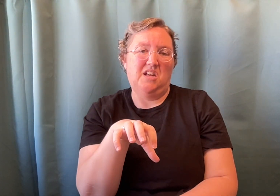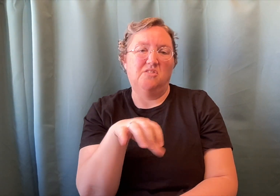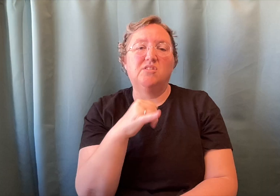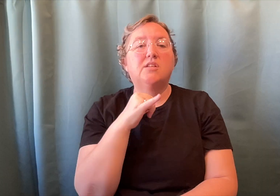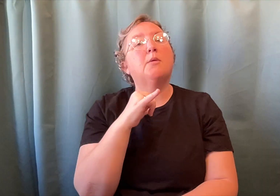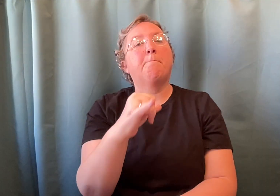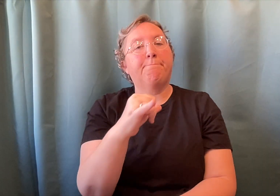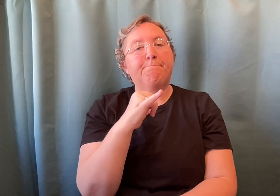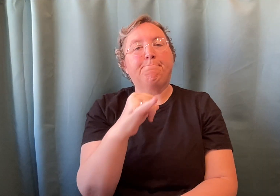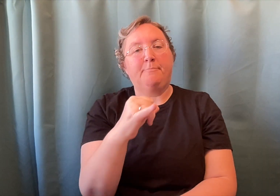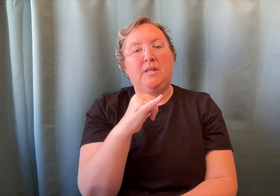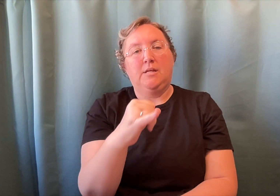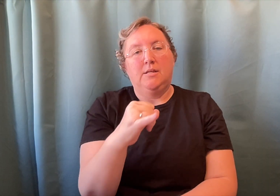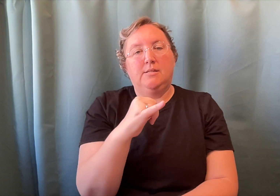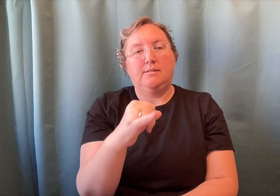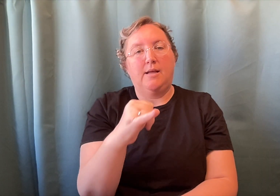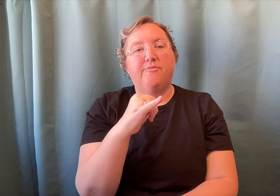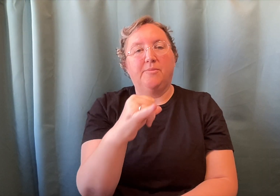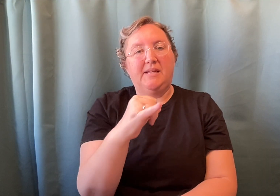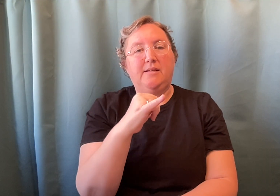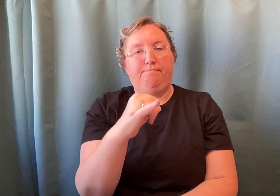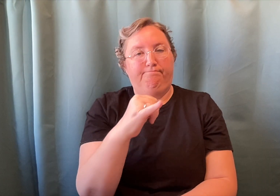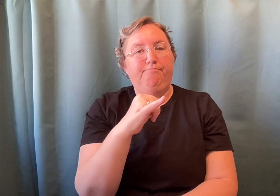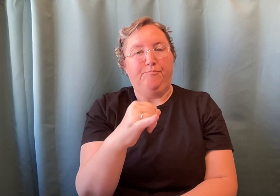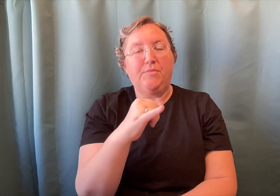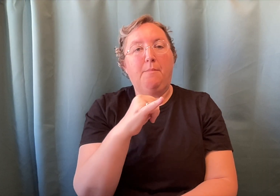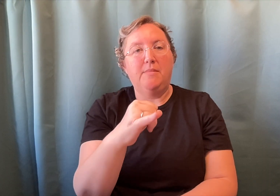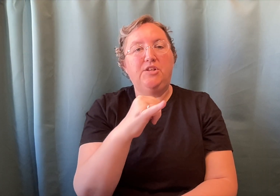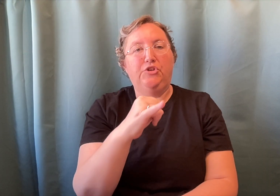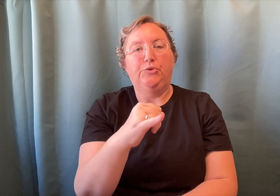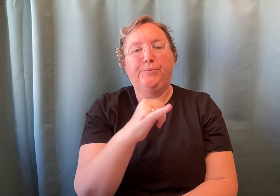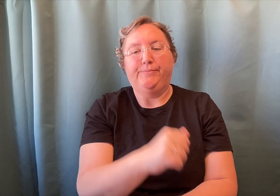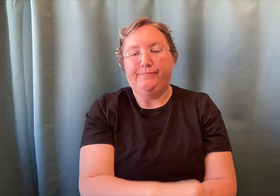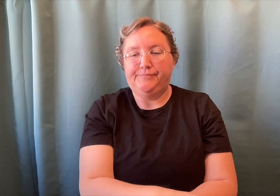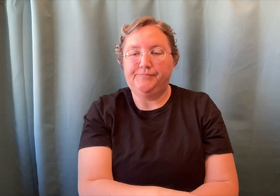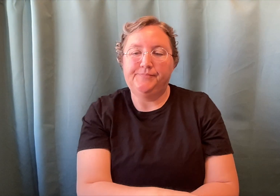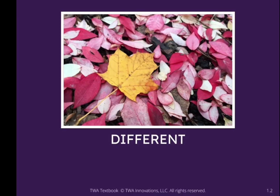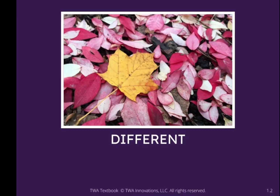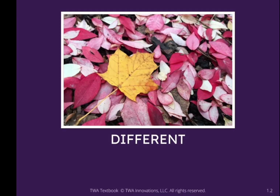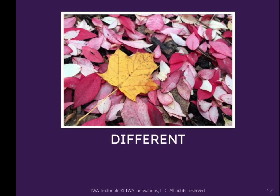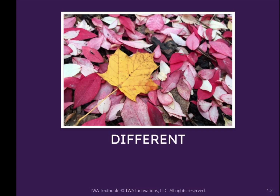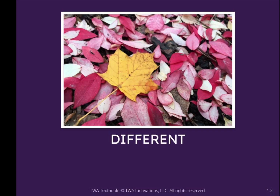could say, same for me. Me too.